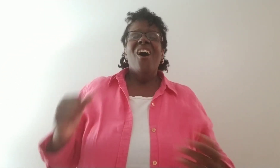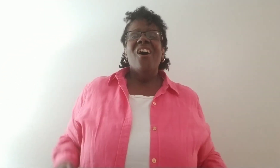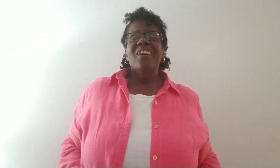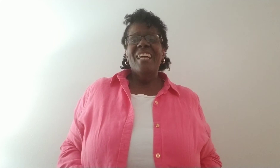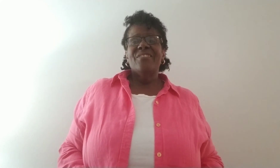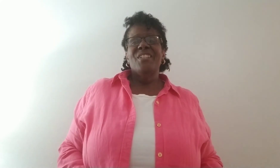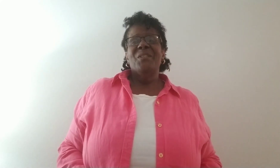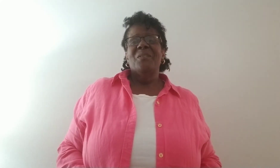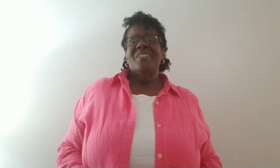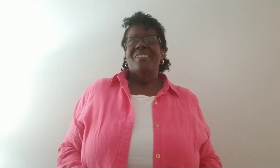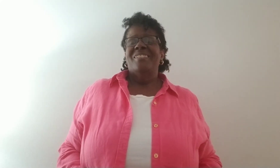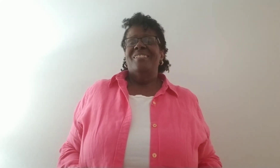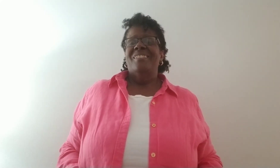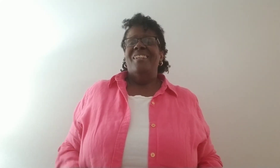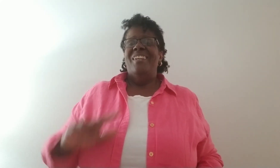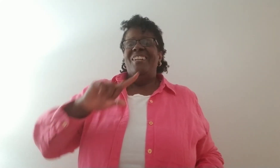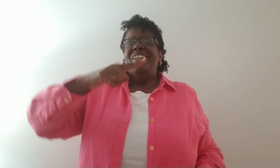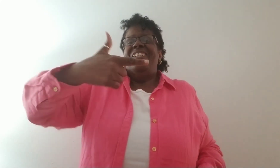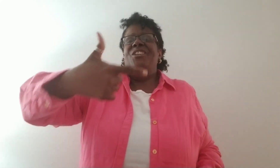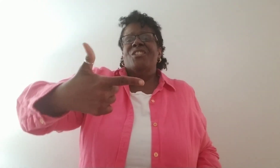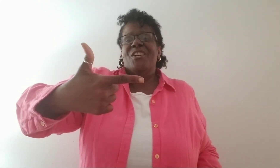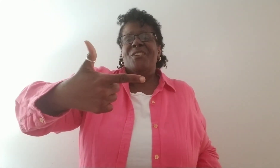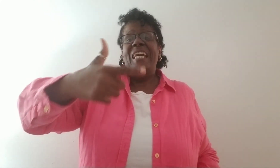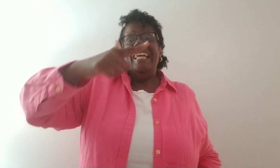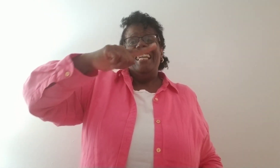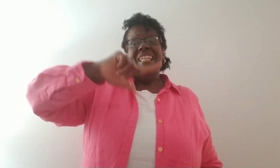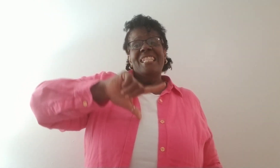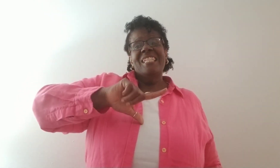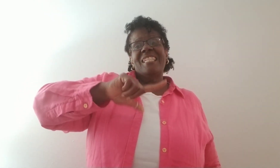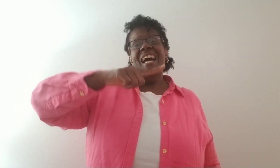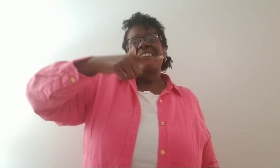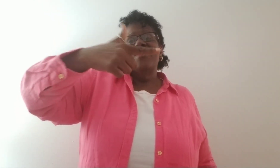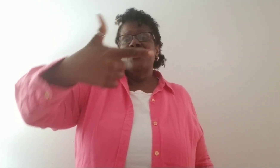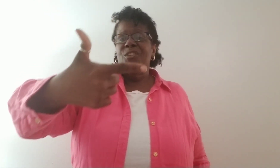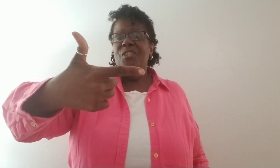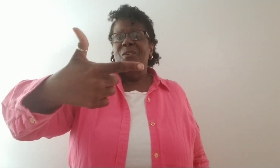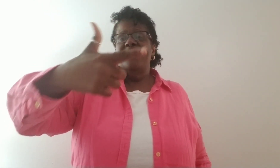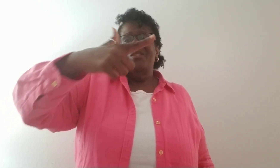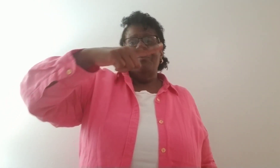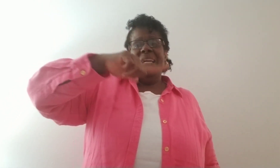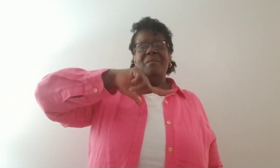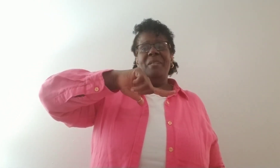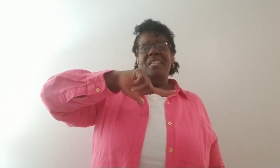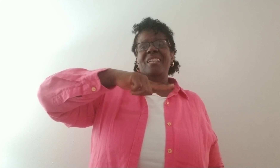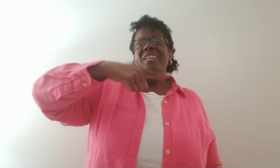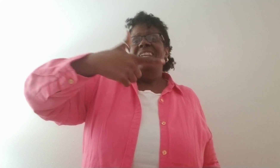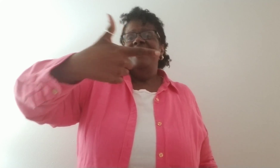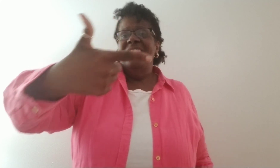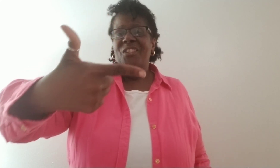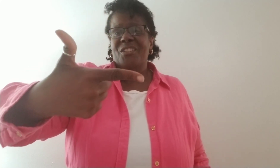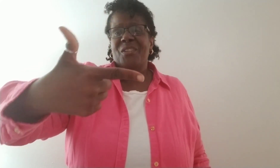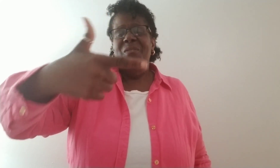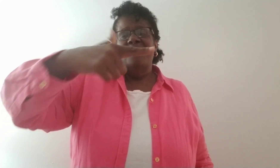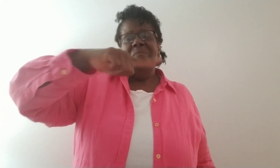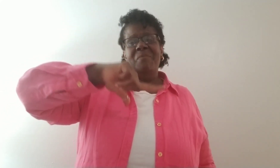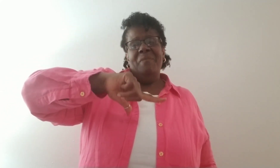All afternoon. Your turn. And this is a sign for your turn. So back to me, then your turn. Back to